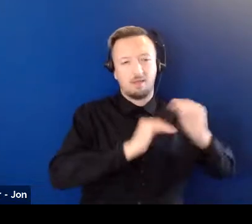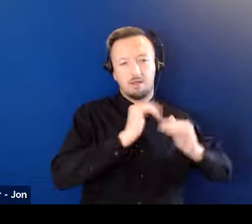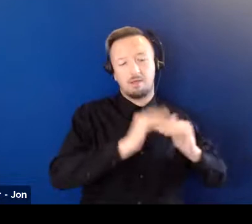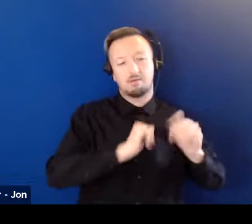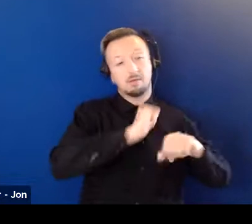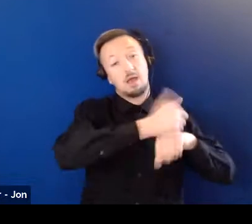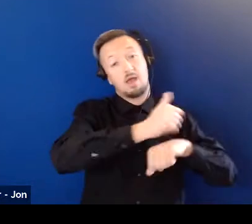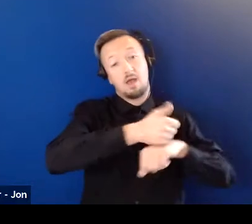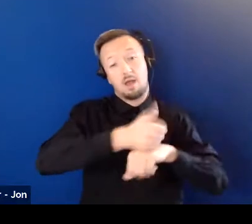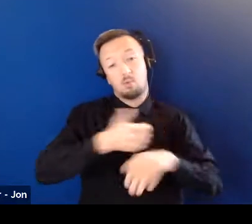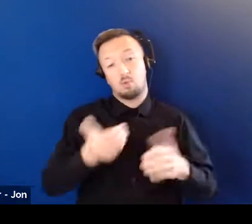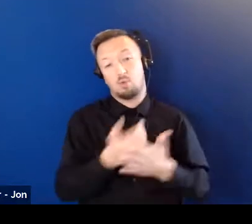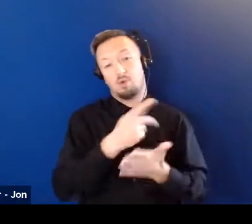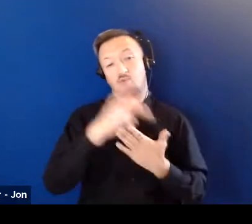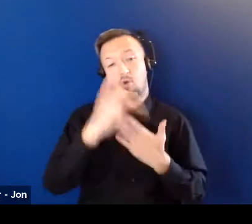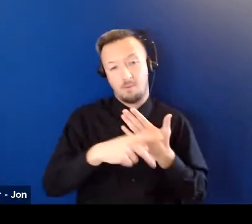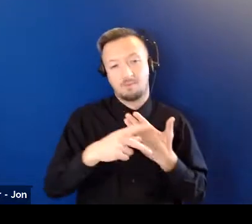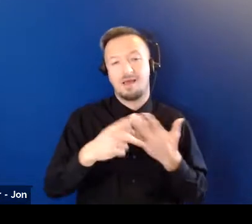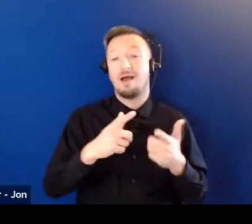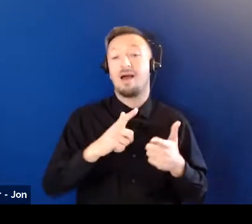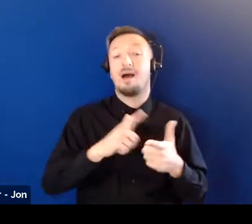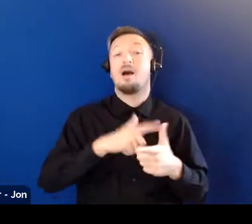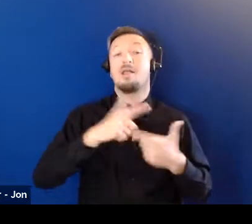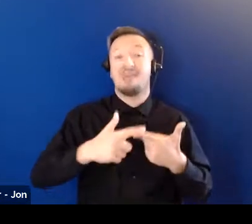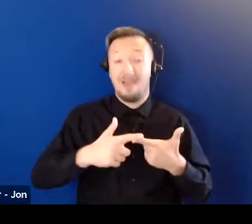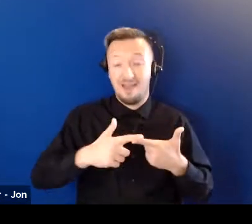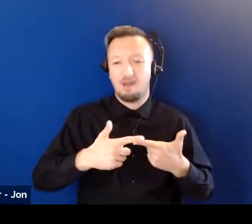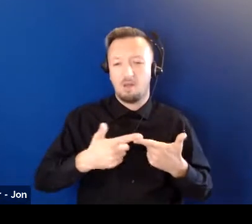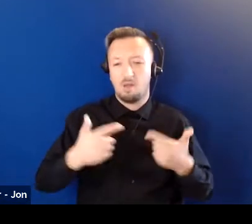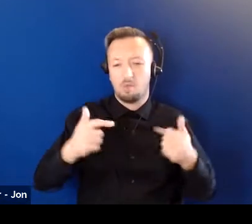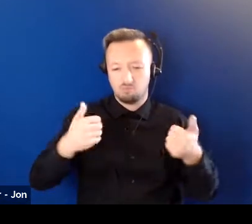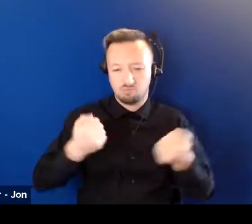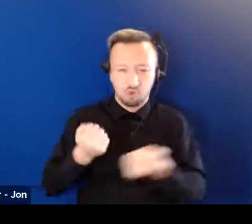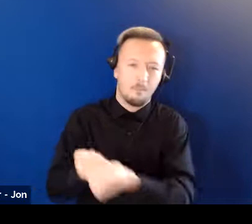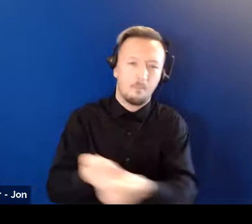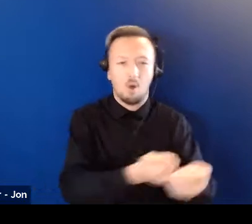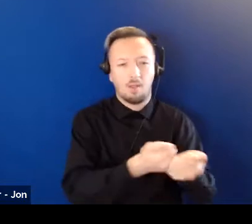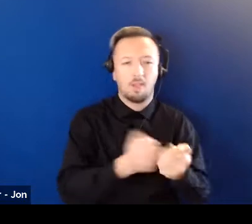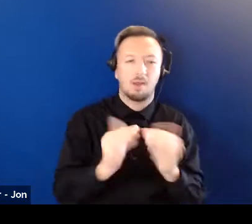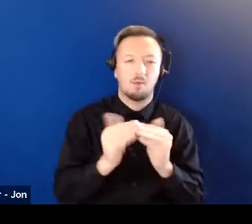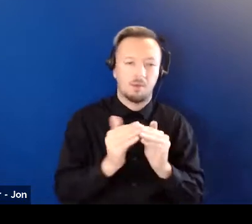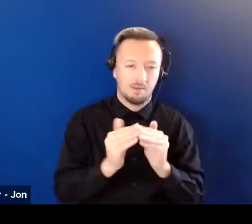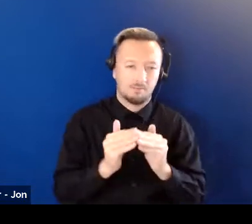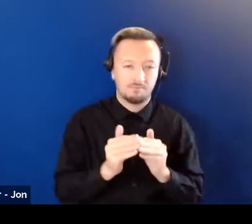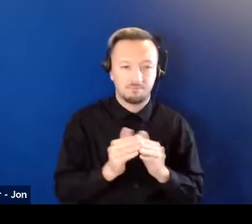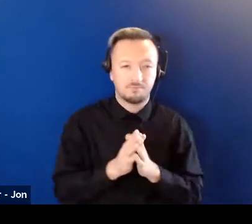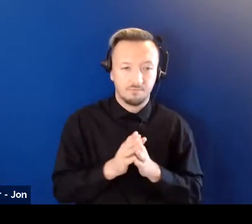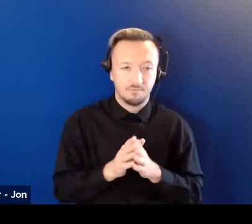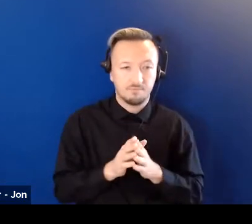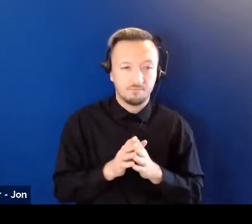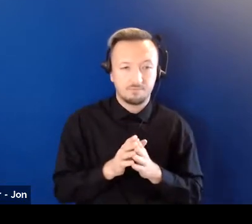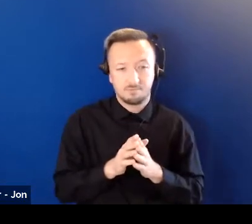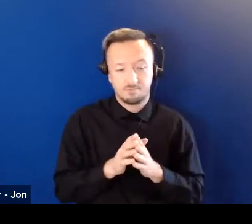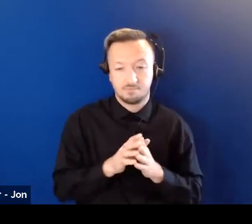actually develop and give out to the community. So it's been, like I said, a little bit of a